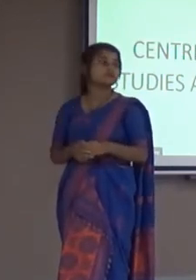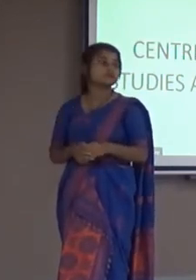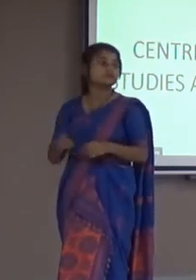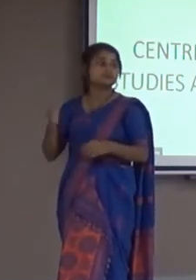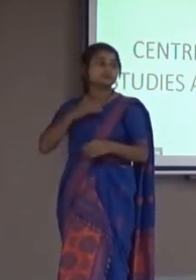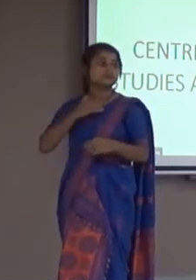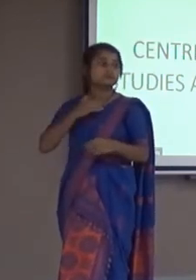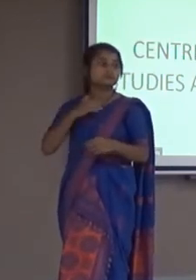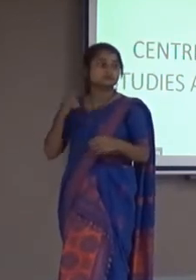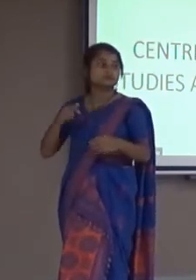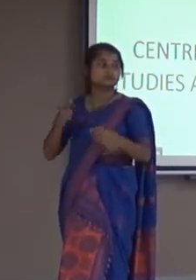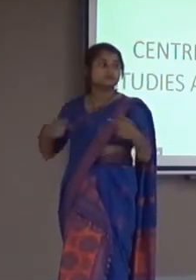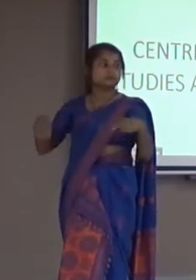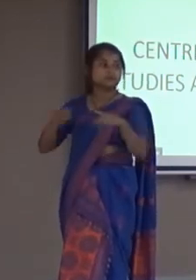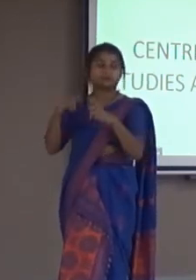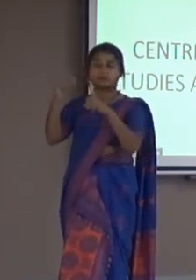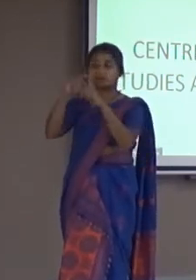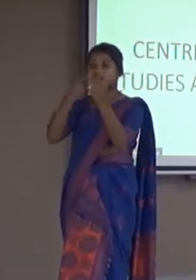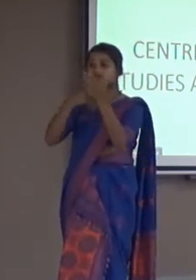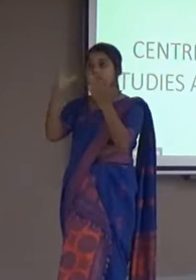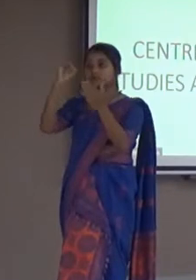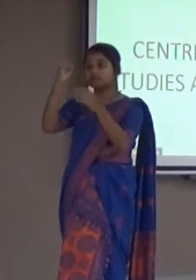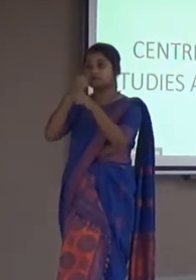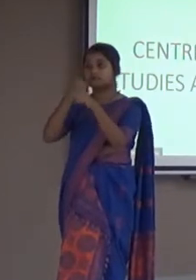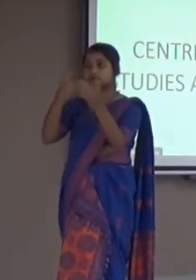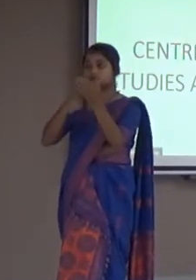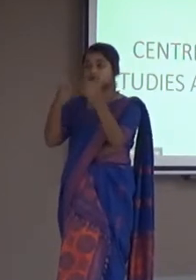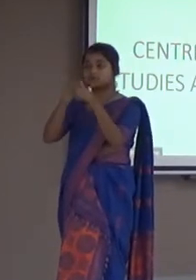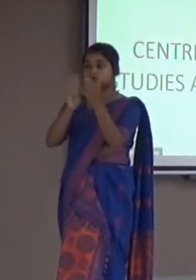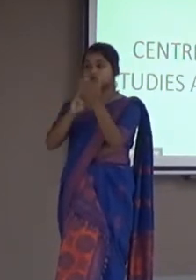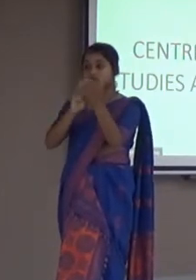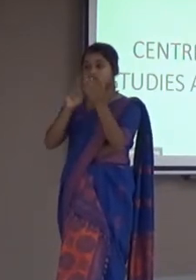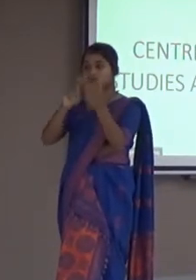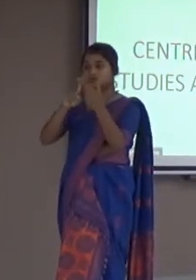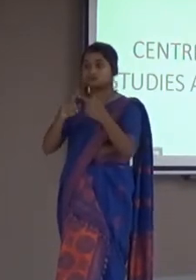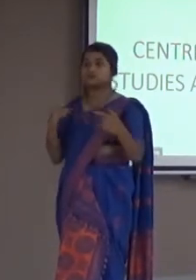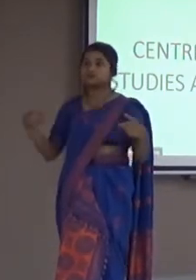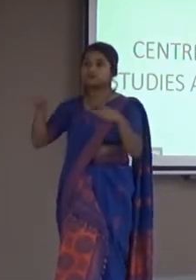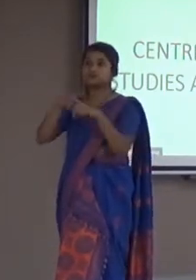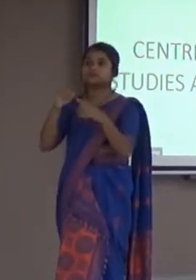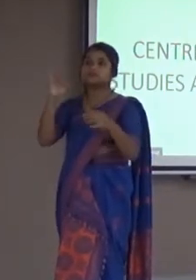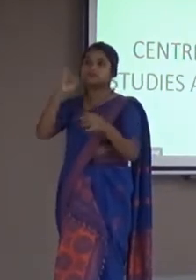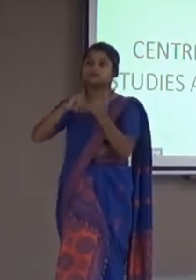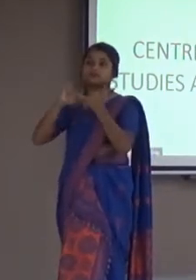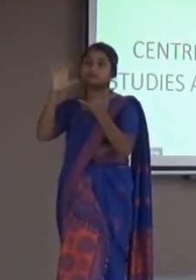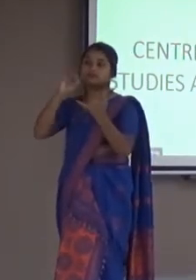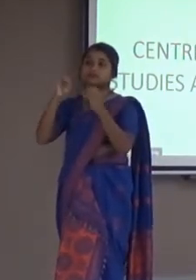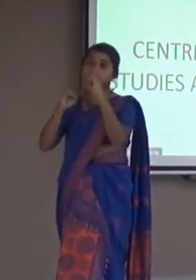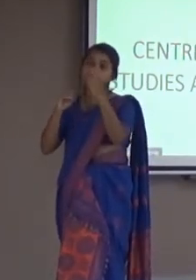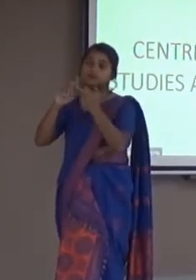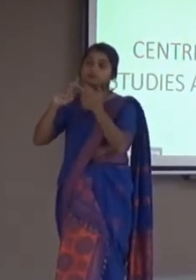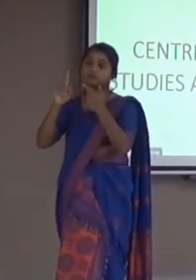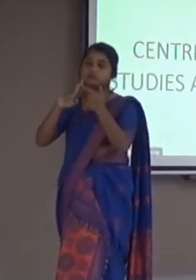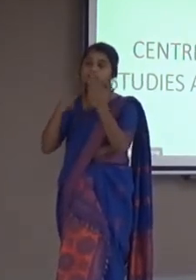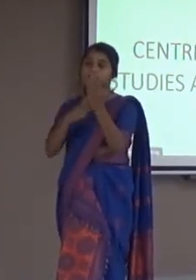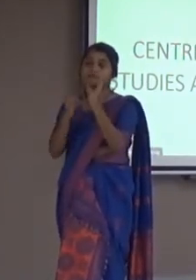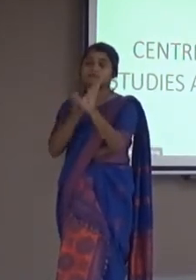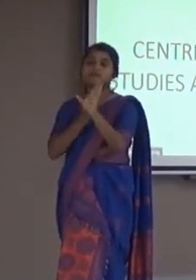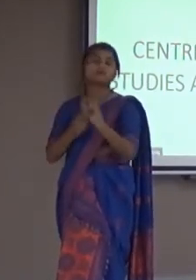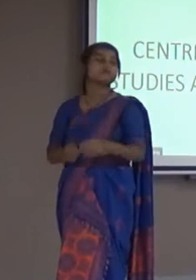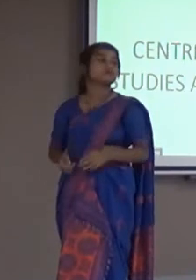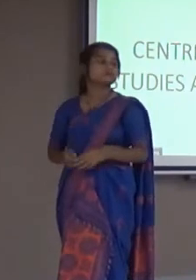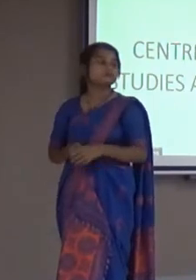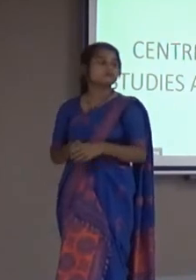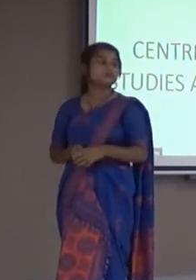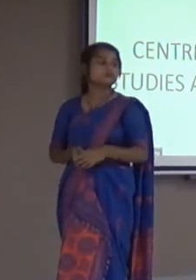such kind of programs, we need such kind of participation from society at large. So that is where I will personally believe which